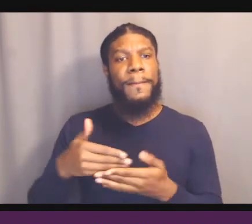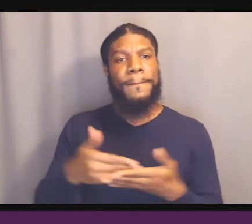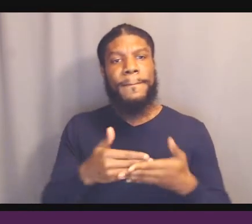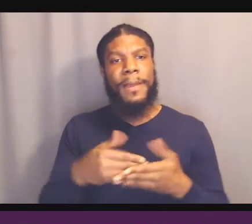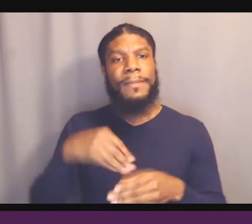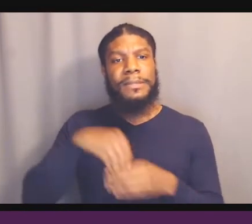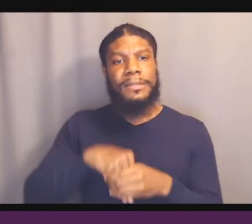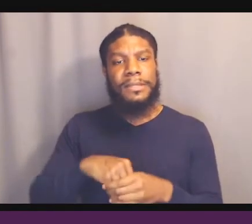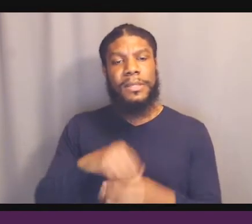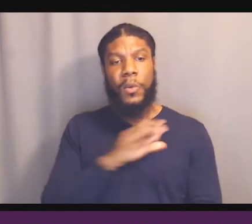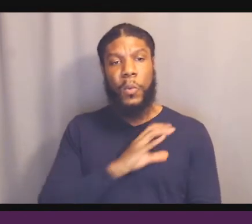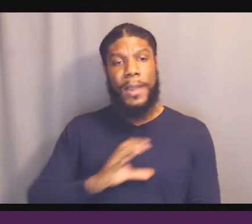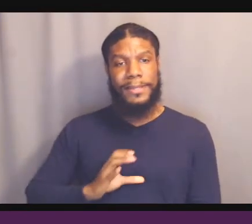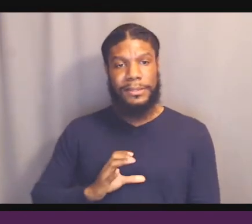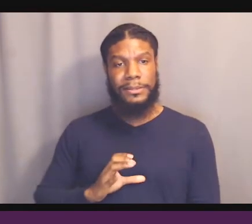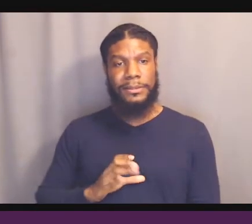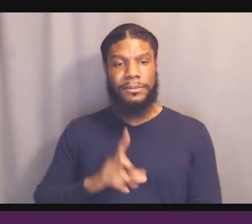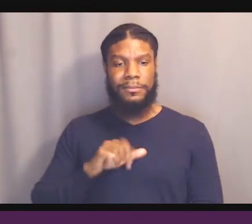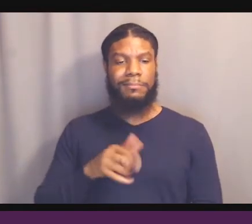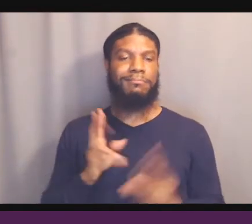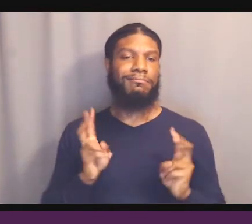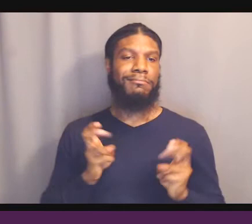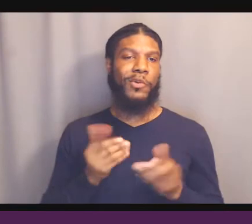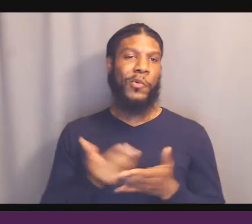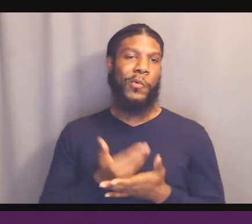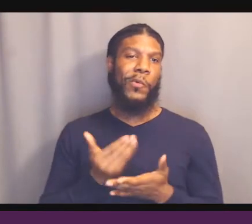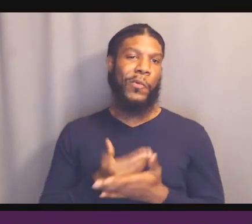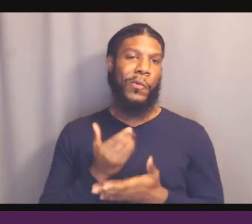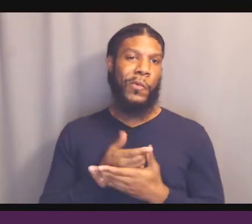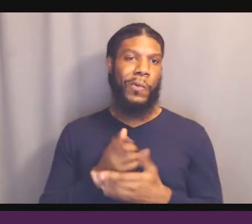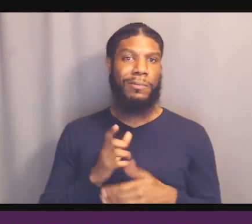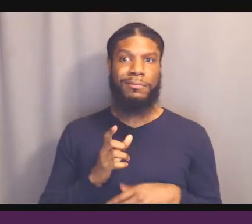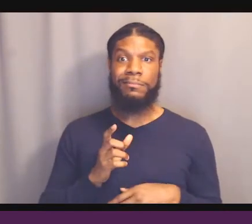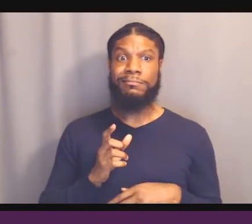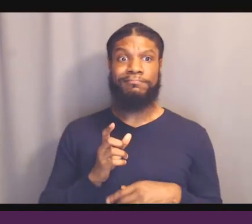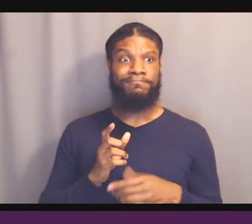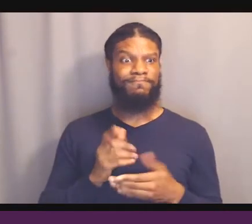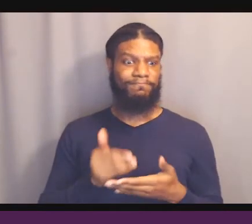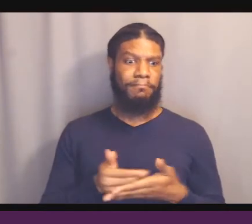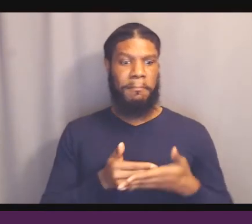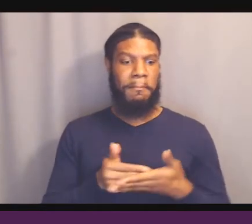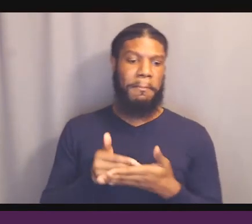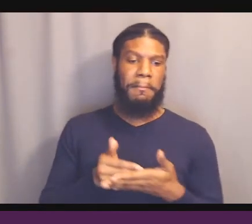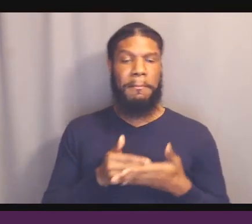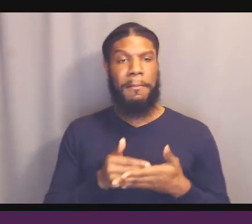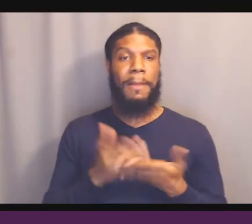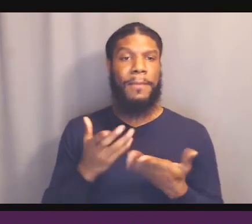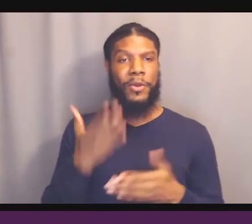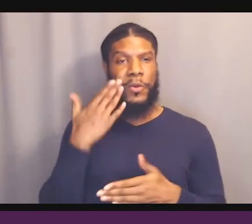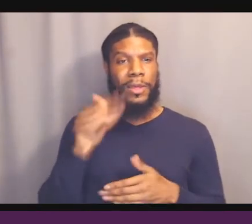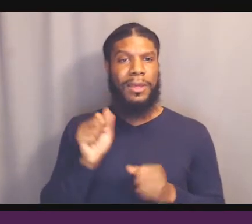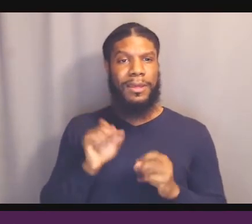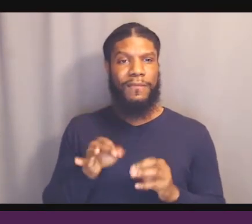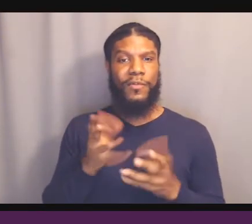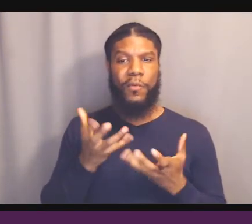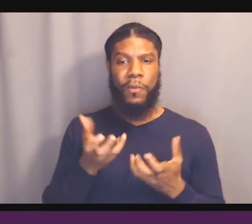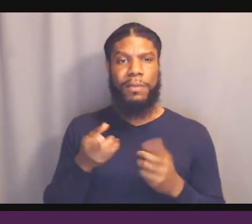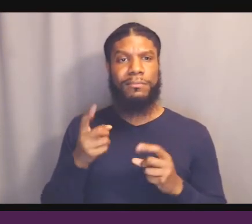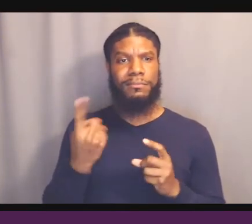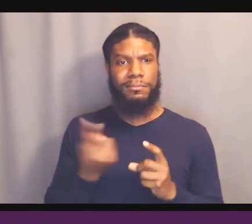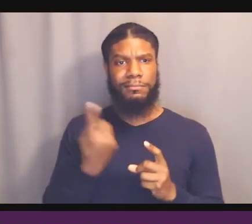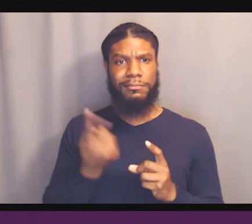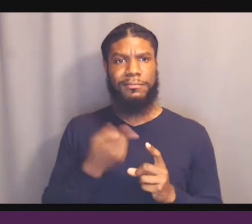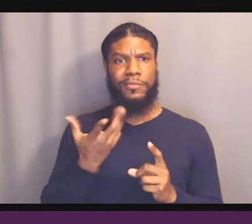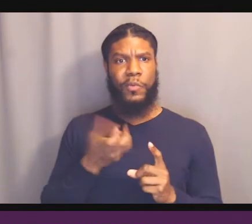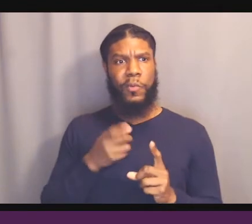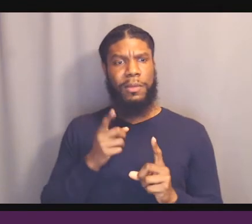had a baby and had them get to a store, get to a new place of possibility and start running. It's hard to keep up. But if you want them to